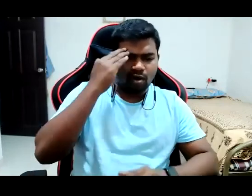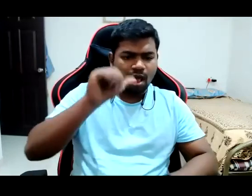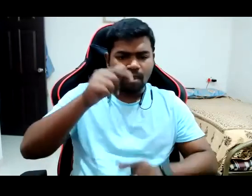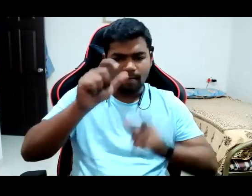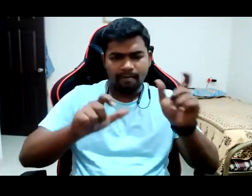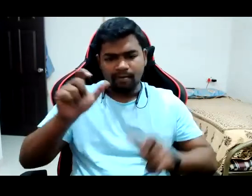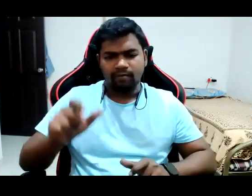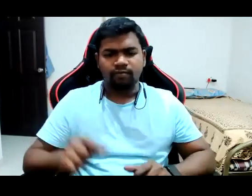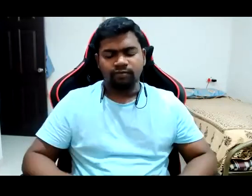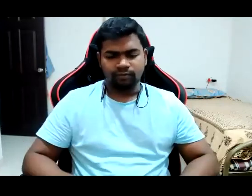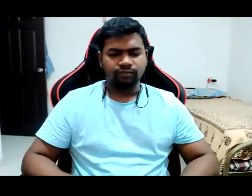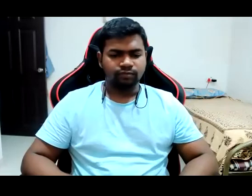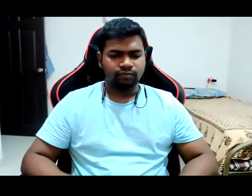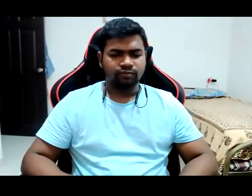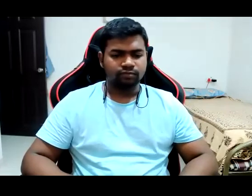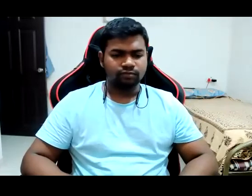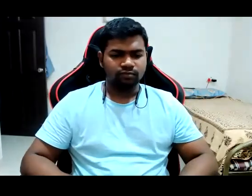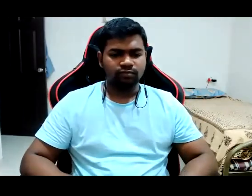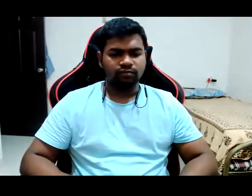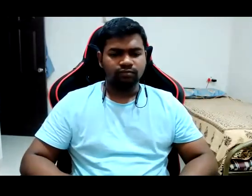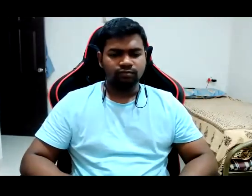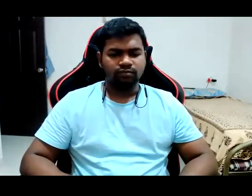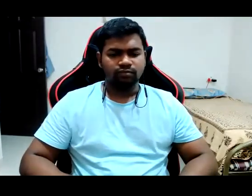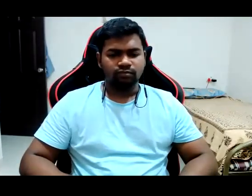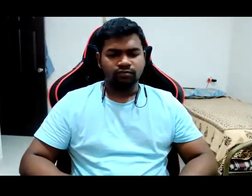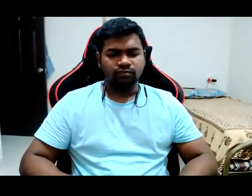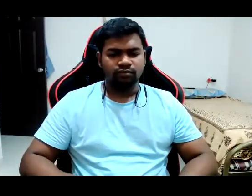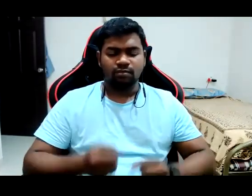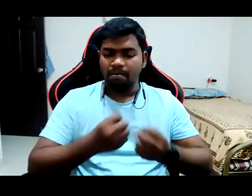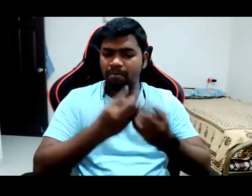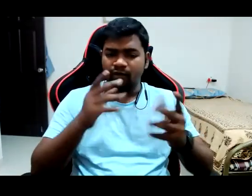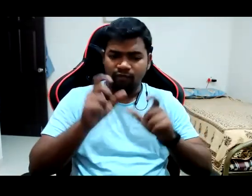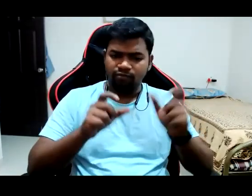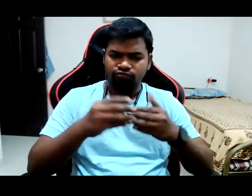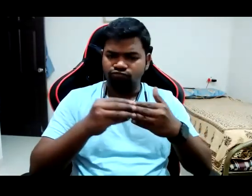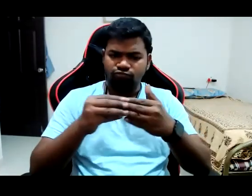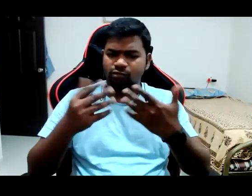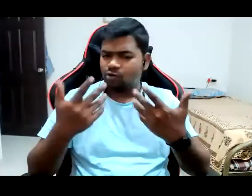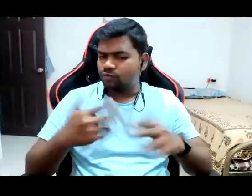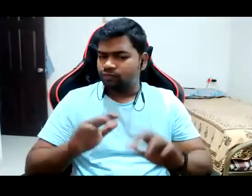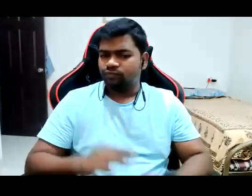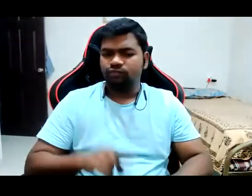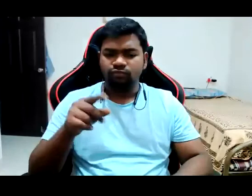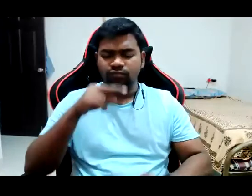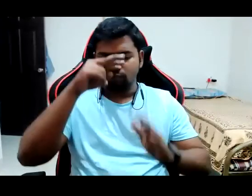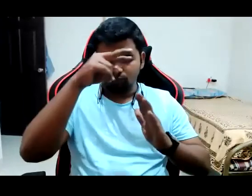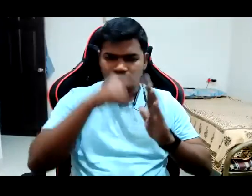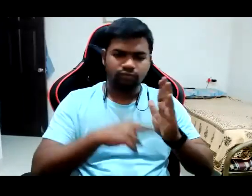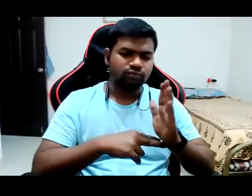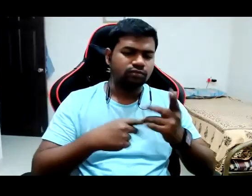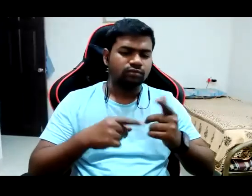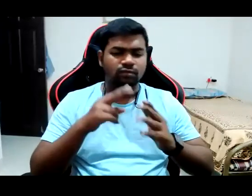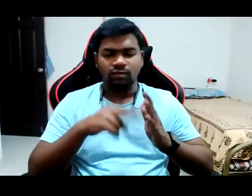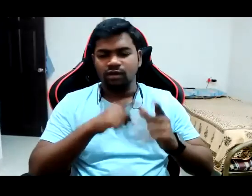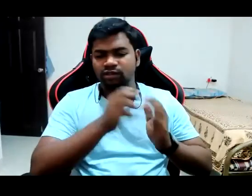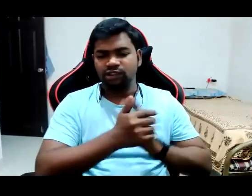people as well. And if you already, and many of them have actually already introduced themselves, you can go on over there and read about their